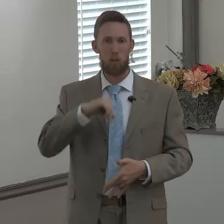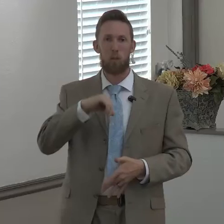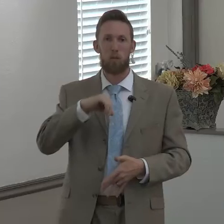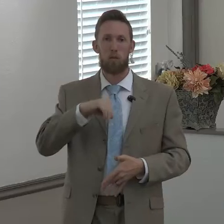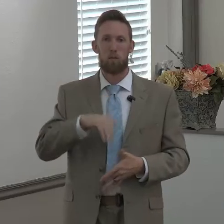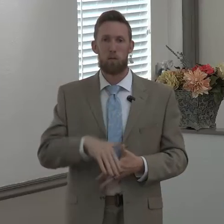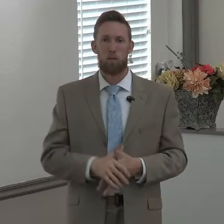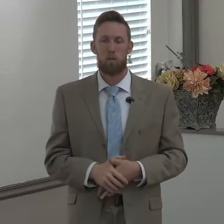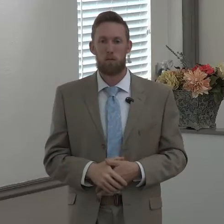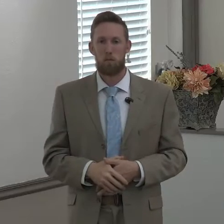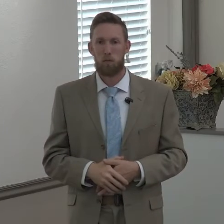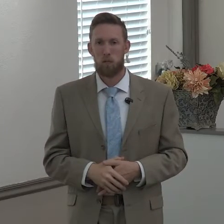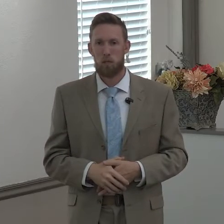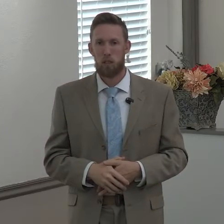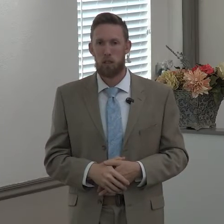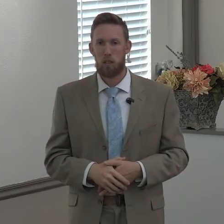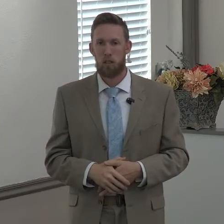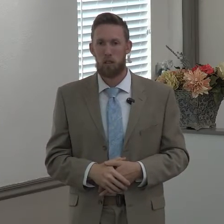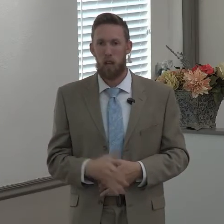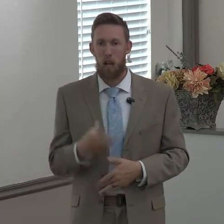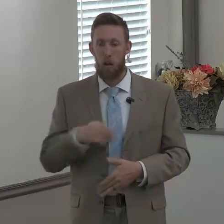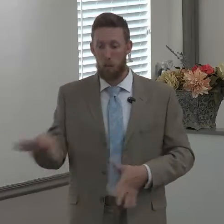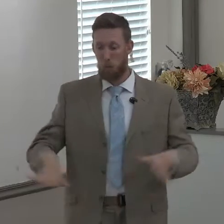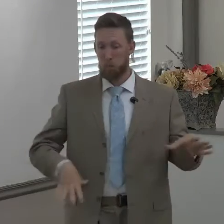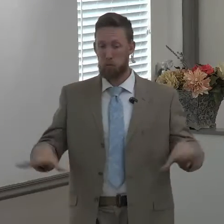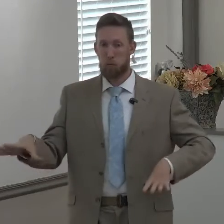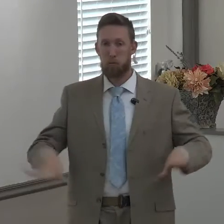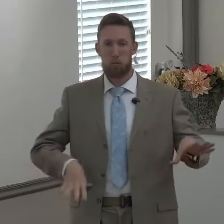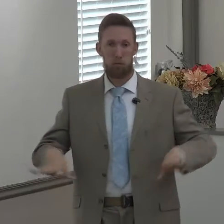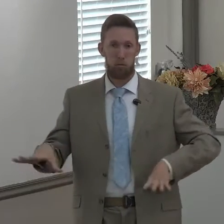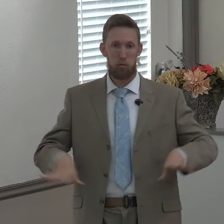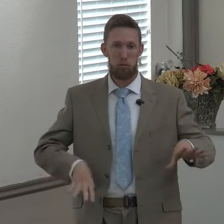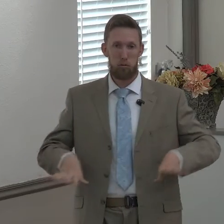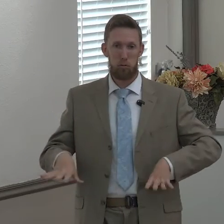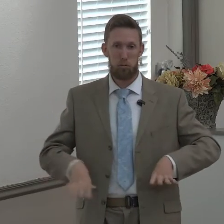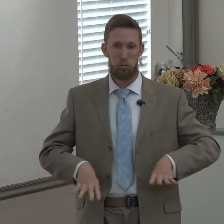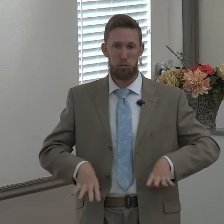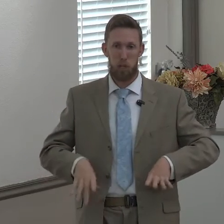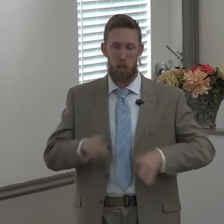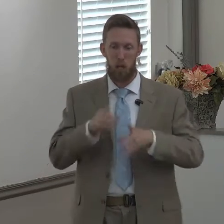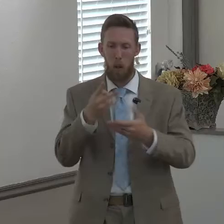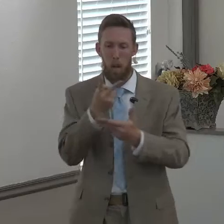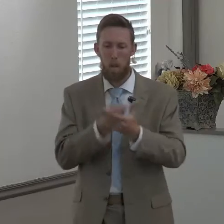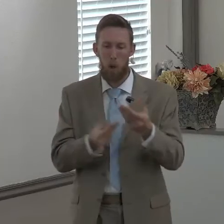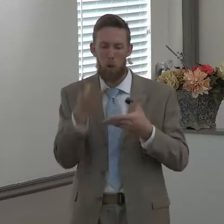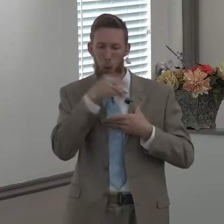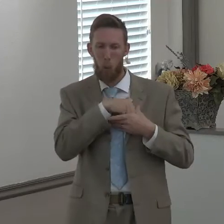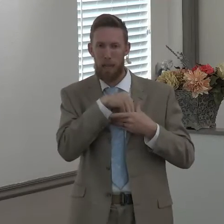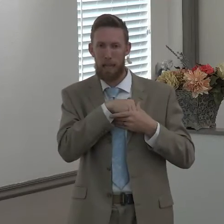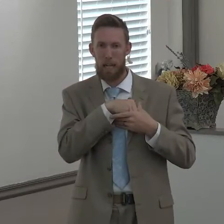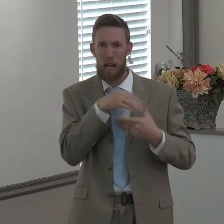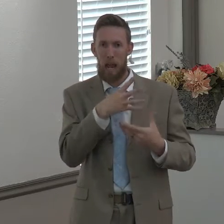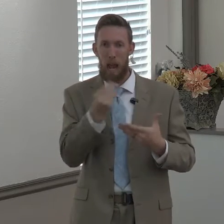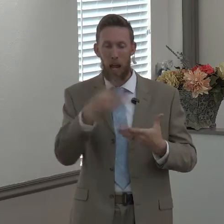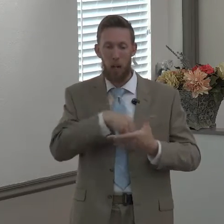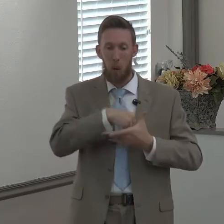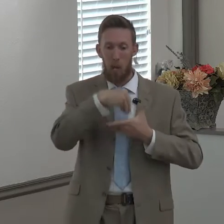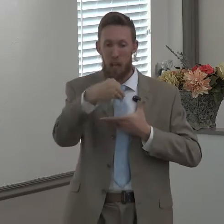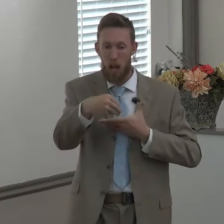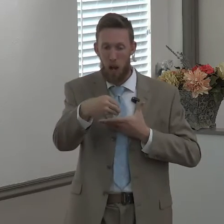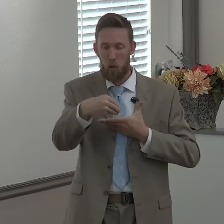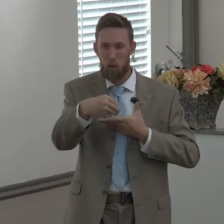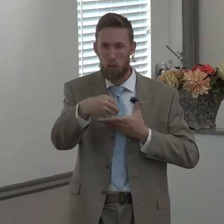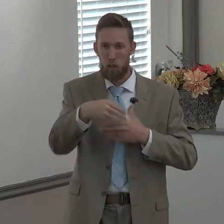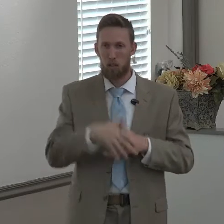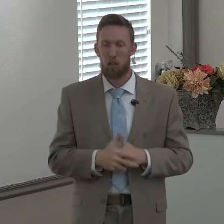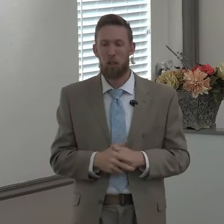not itself, is not puffed up. Puffed up refers to an inward feeling. Vaunteth refers to how